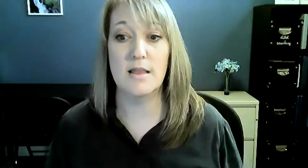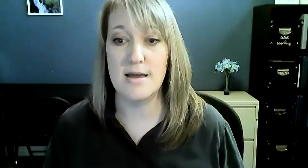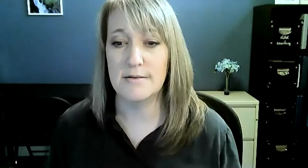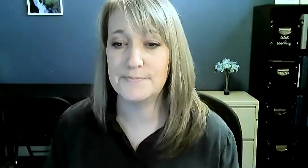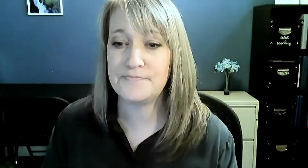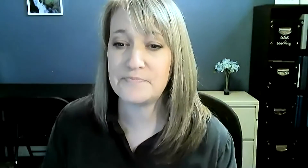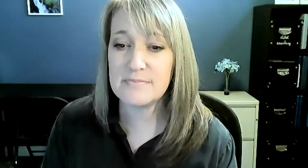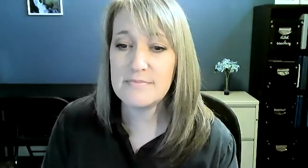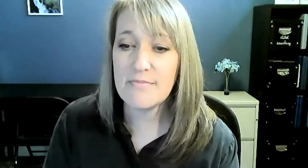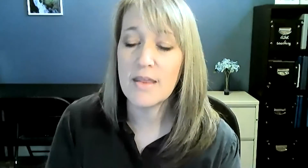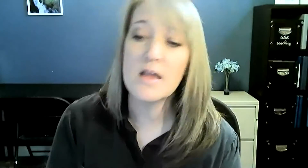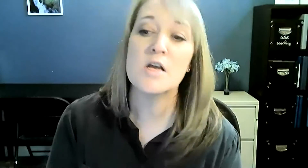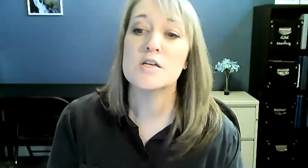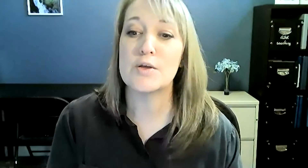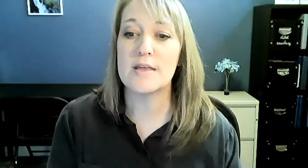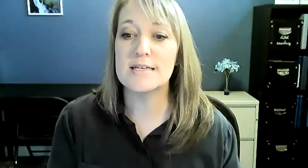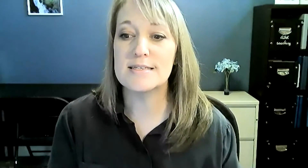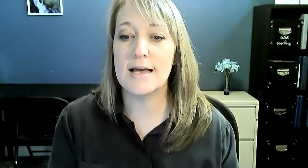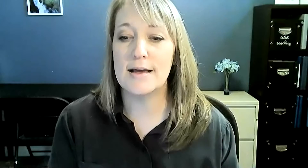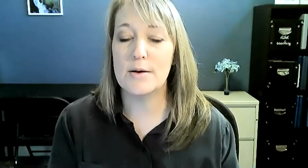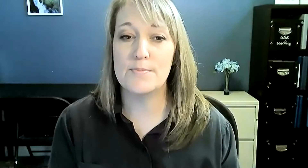line. So this,